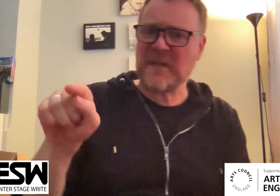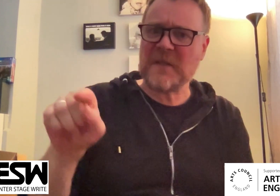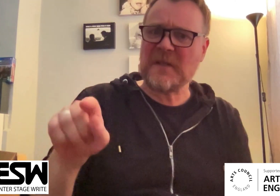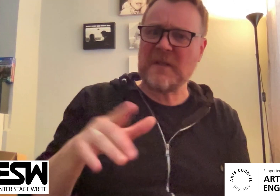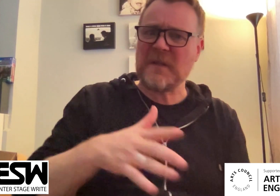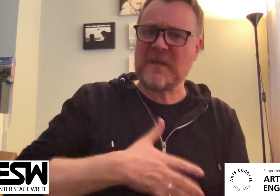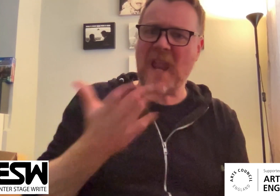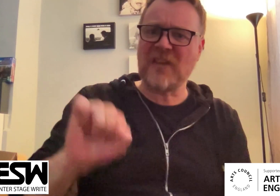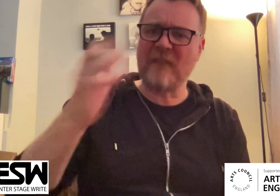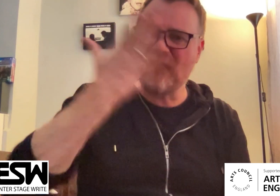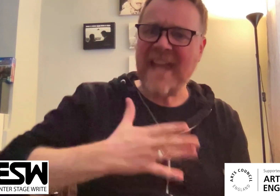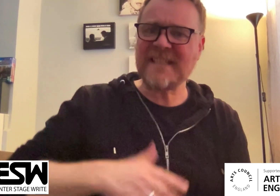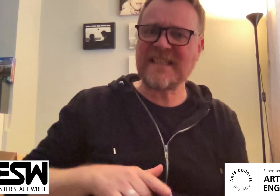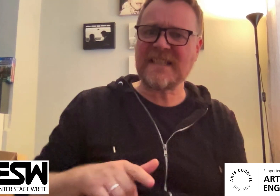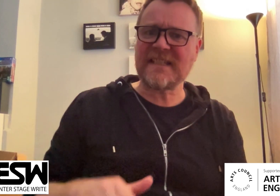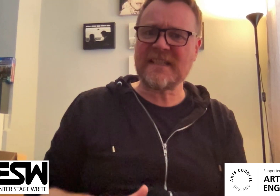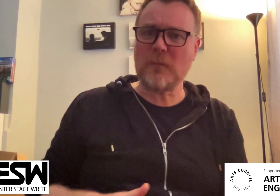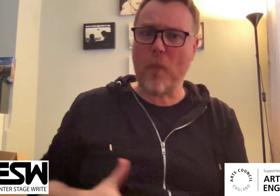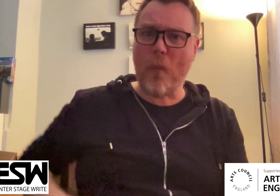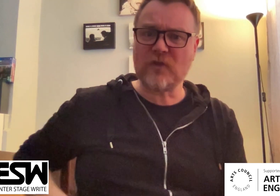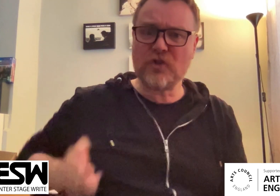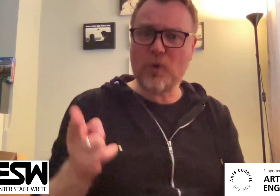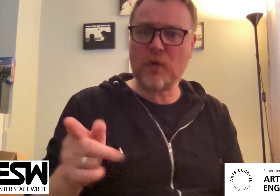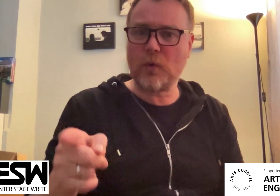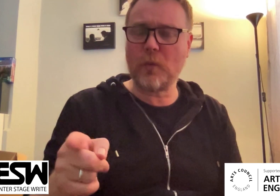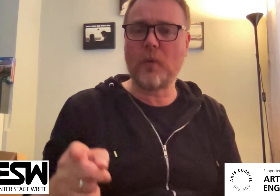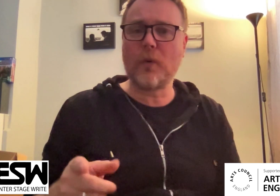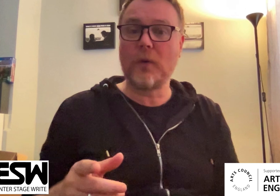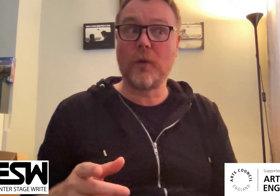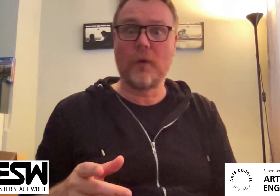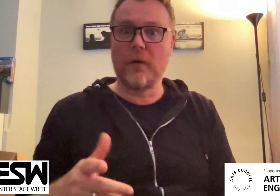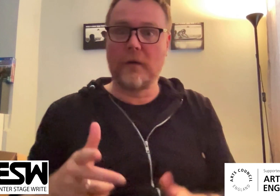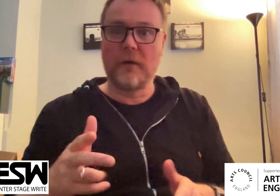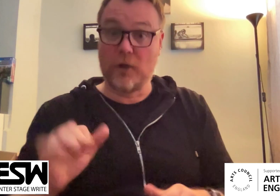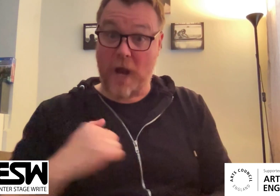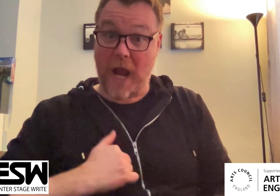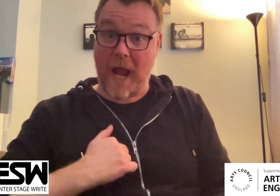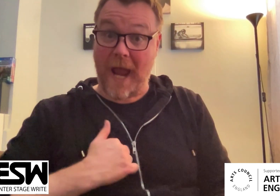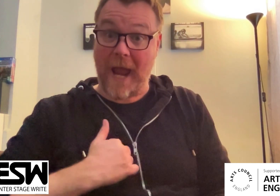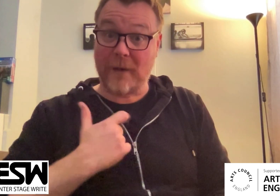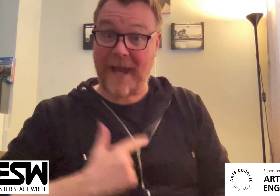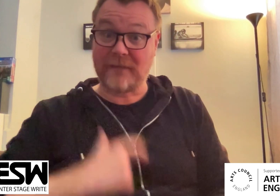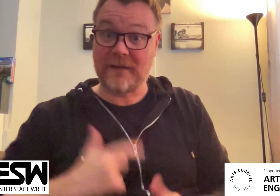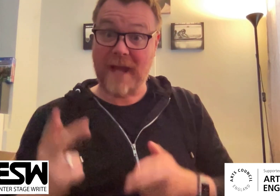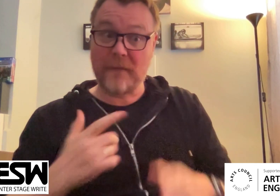But if there's somebody in town that doesn't like his face and wants to have a shootout with him, our